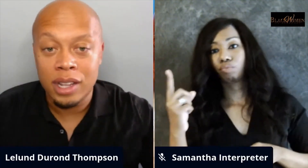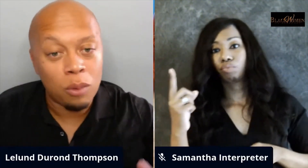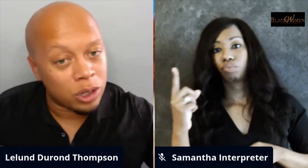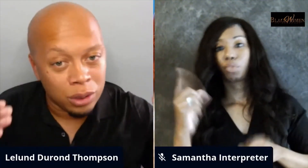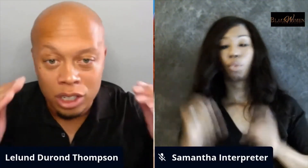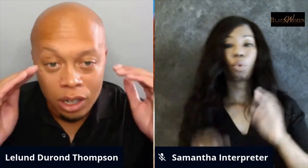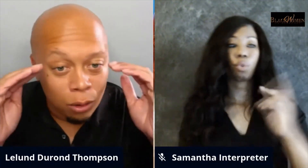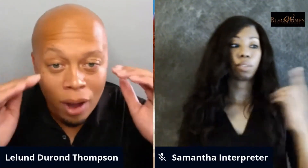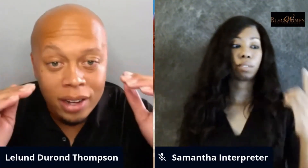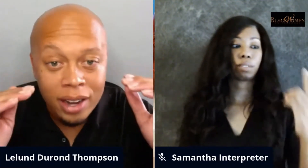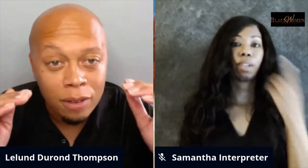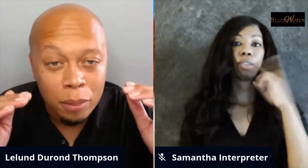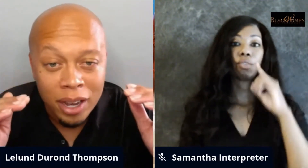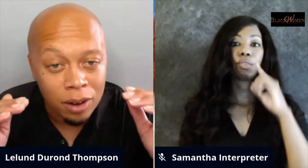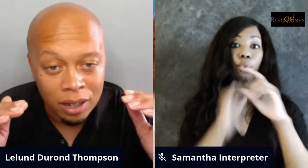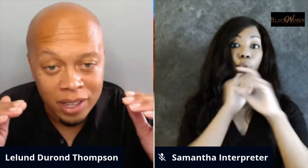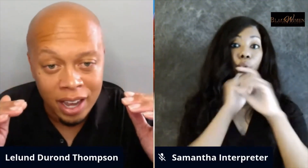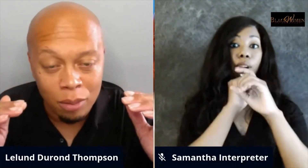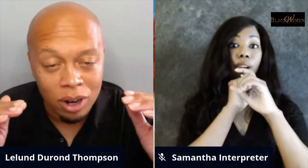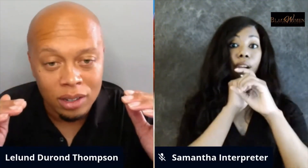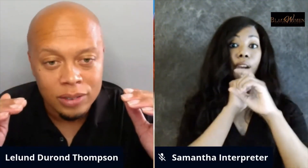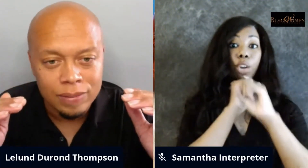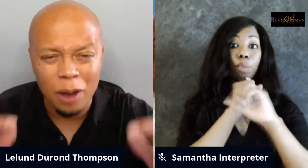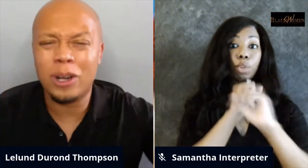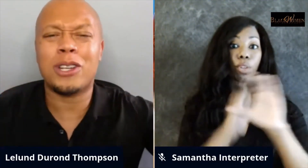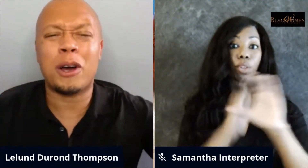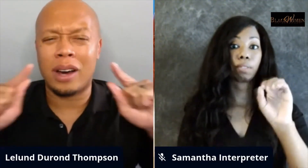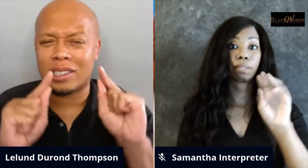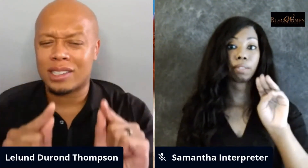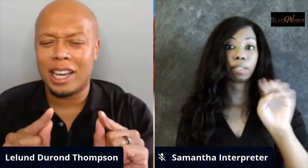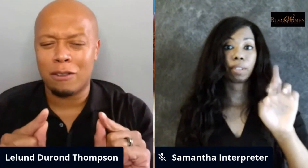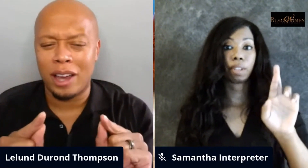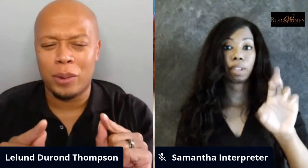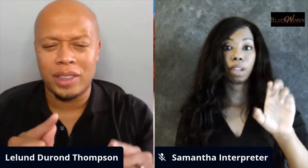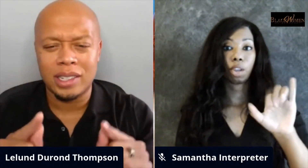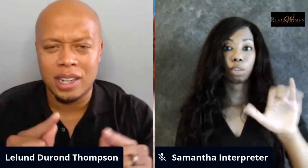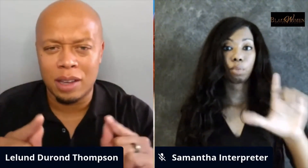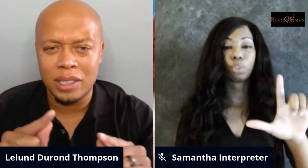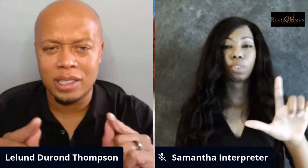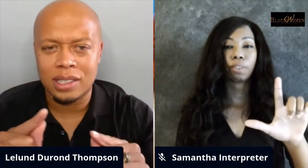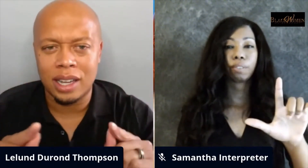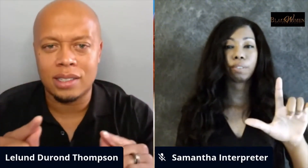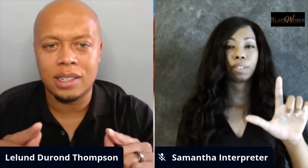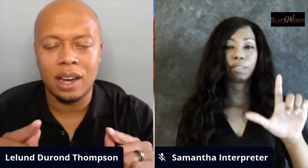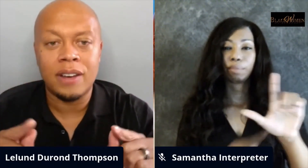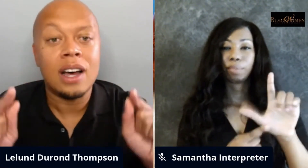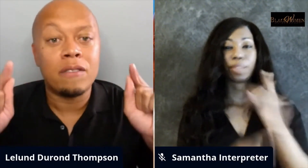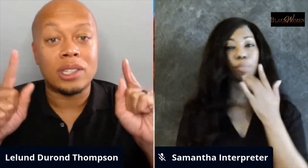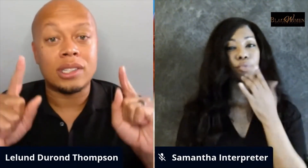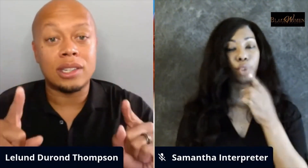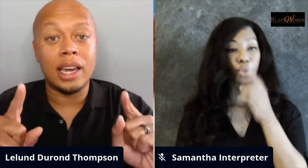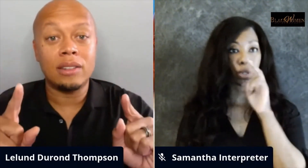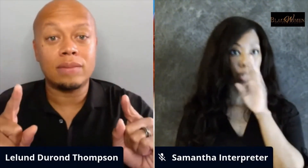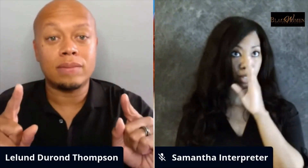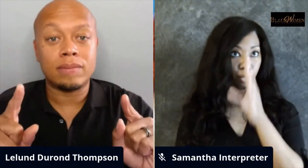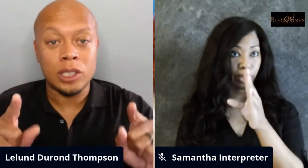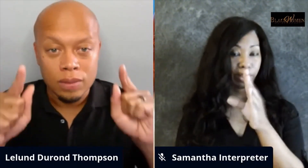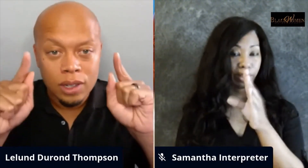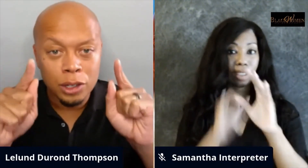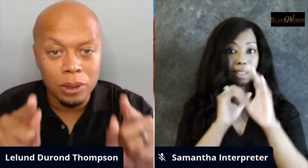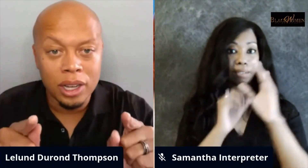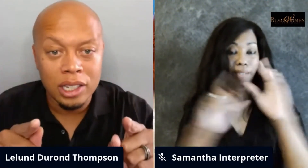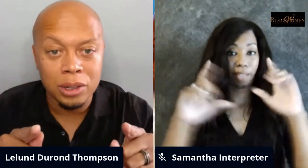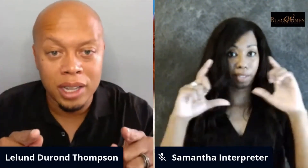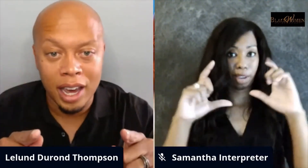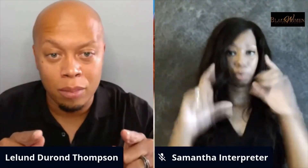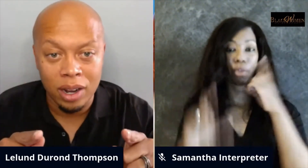sometimes they want you to look right down the barrel of the camera. I want to talk about a slate right quick. This is taking me to slate stuff. For a slate,